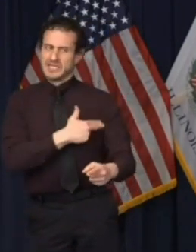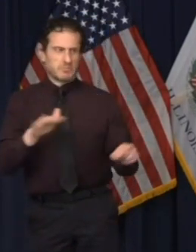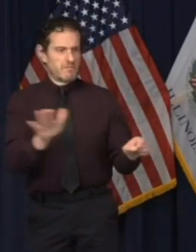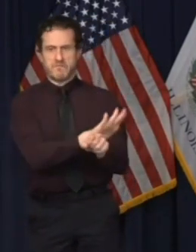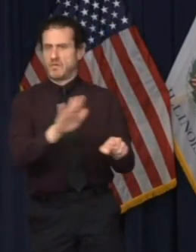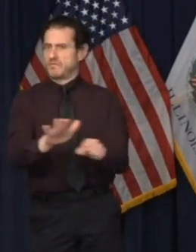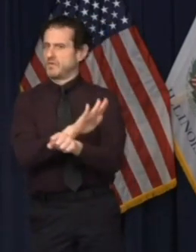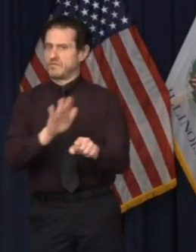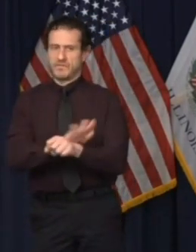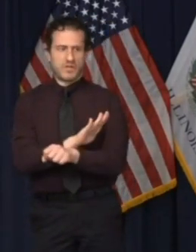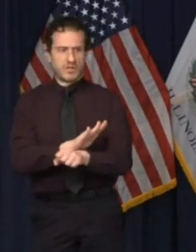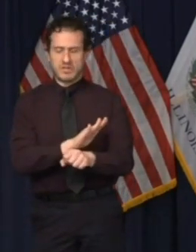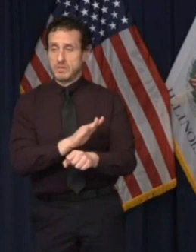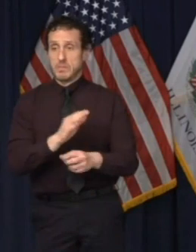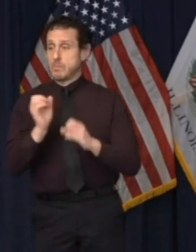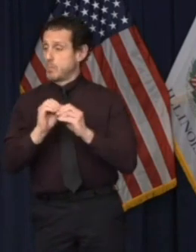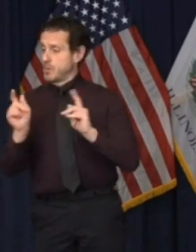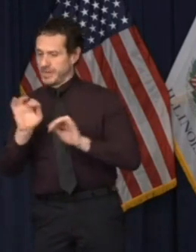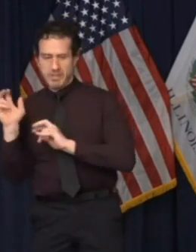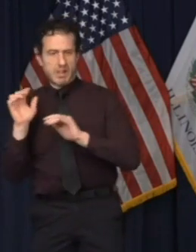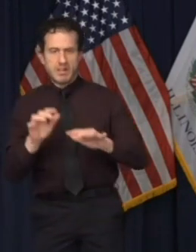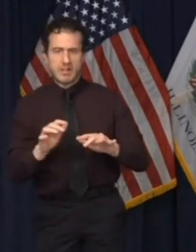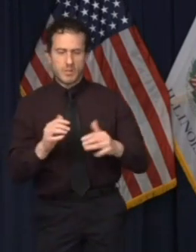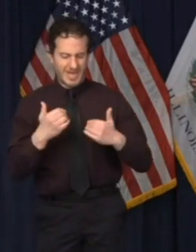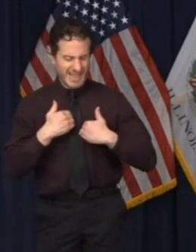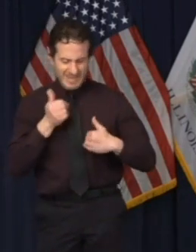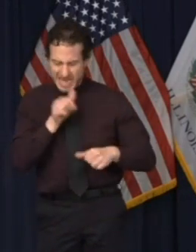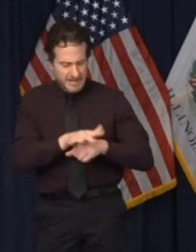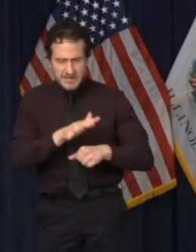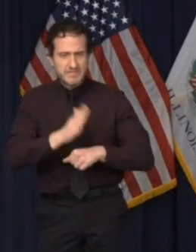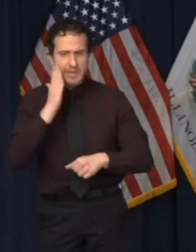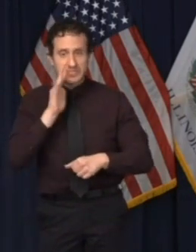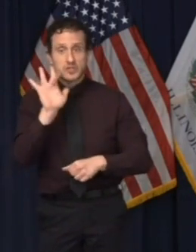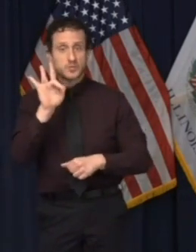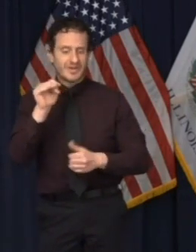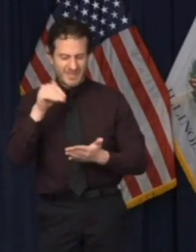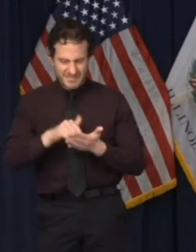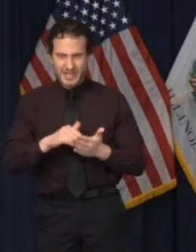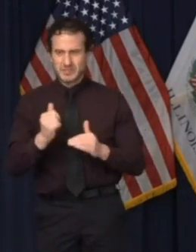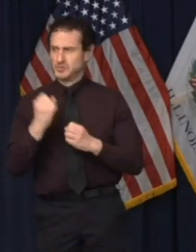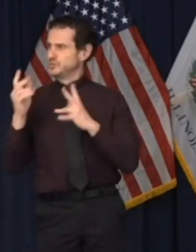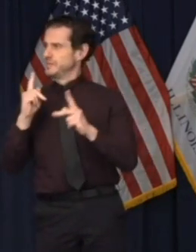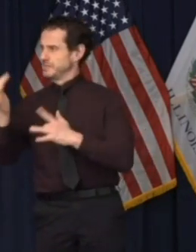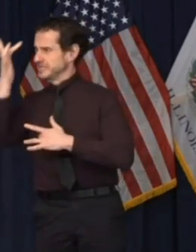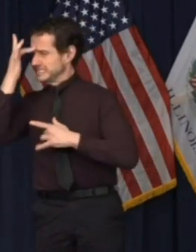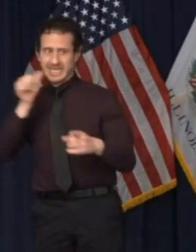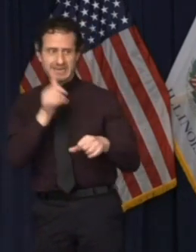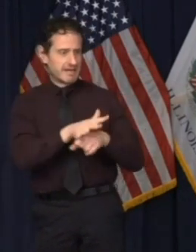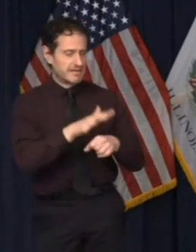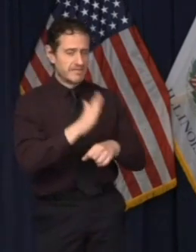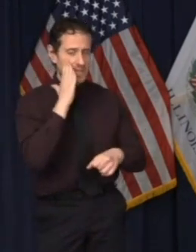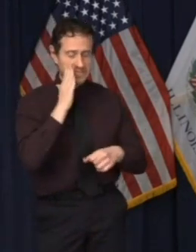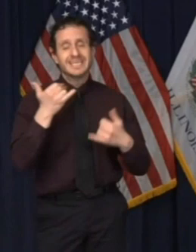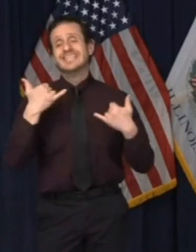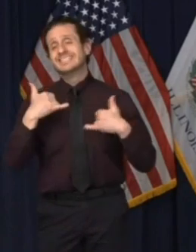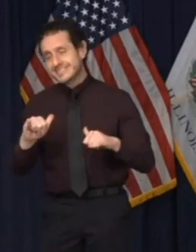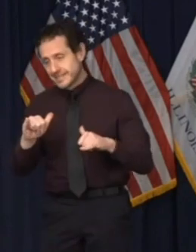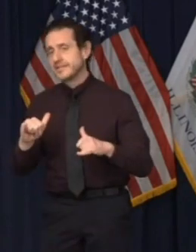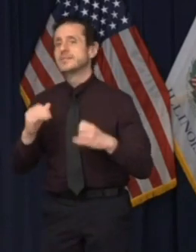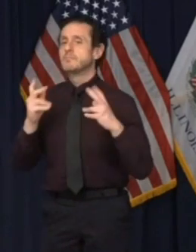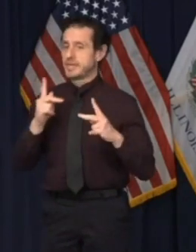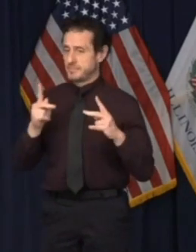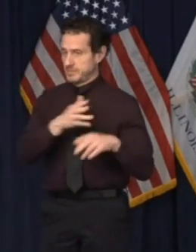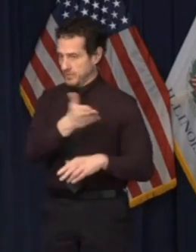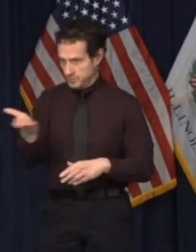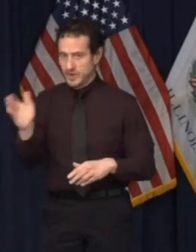April 6th. And to be clear, we are still seeing too many Illinoisans hospitalized with this virus.